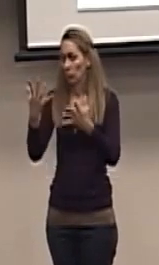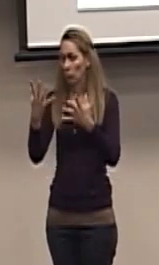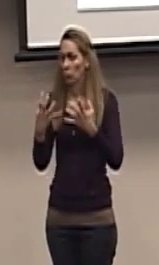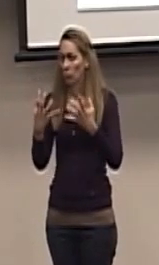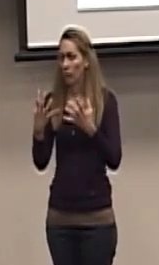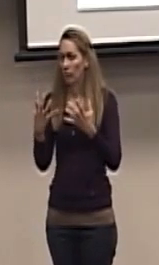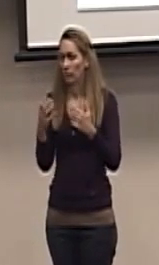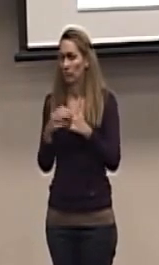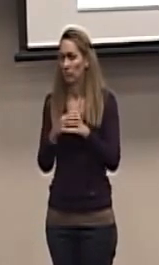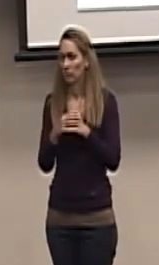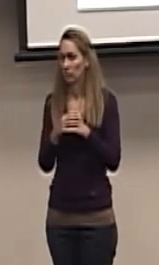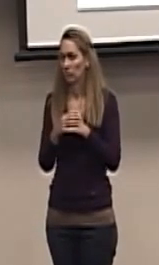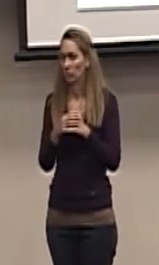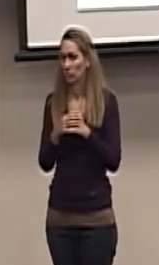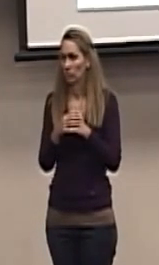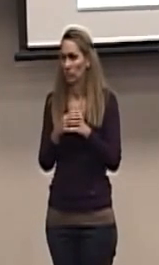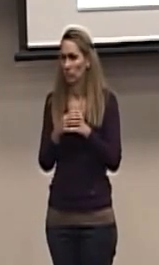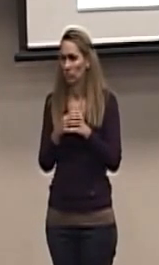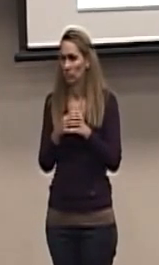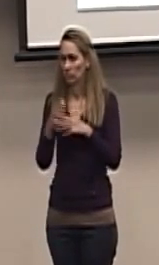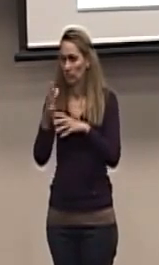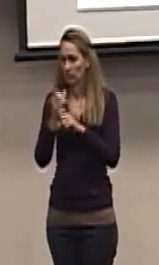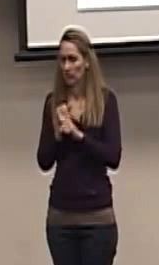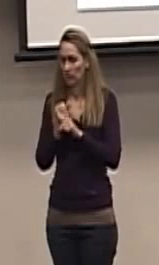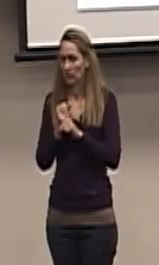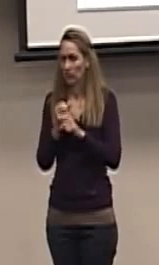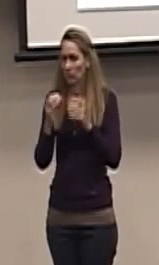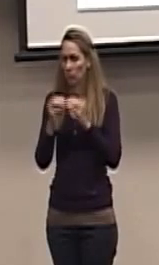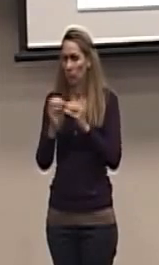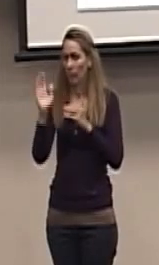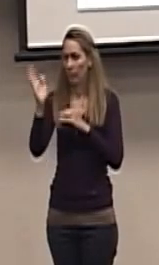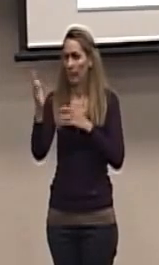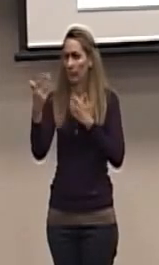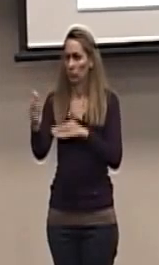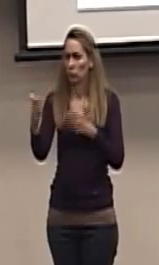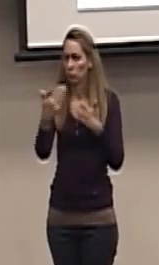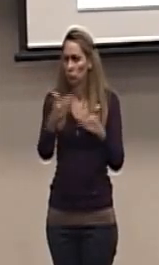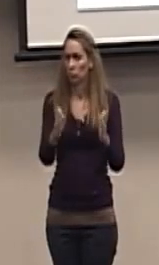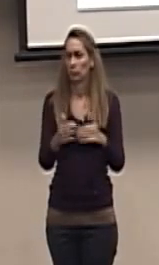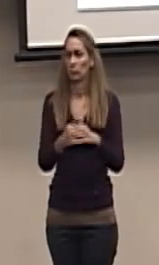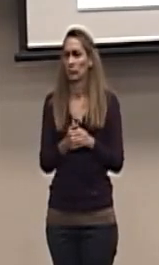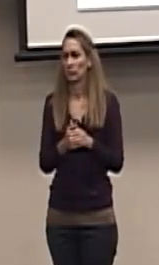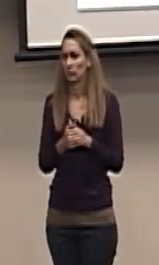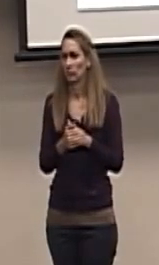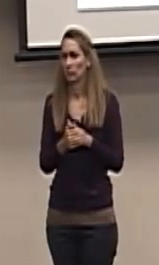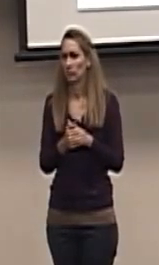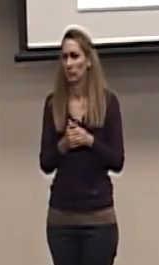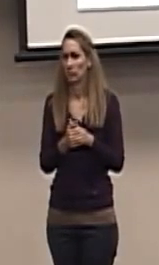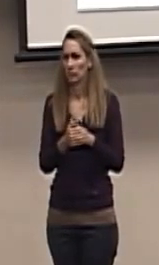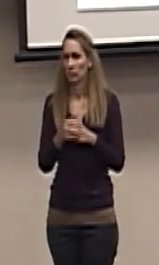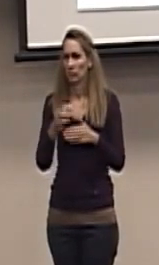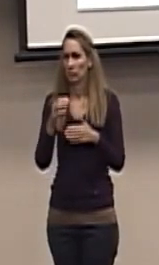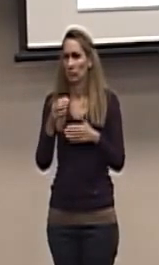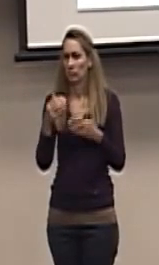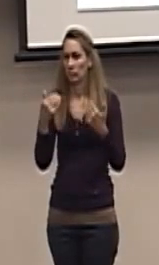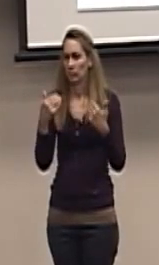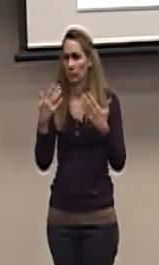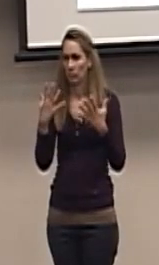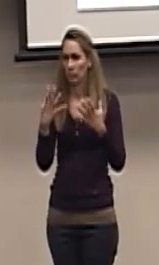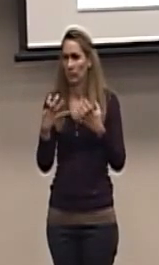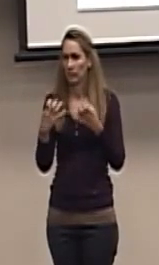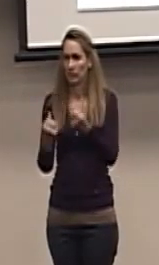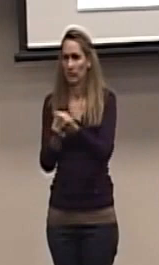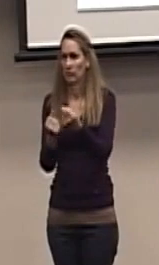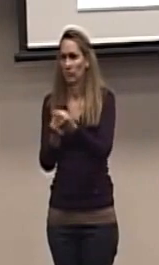college endowment. We want to get additional lecture rooms, students, evangelism, and rural church building